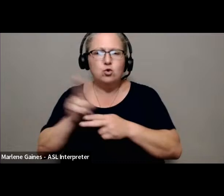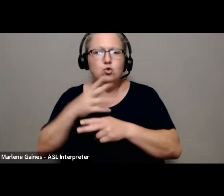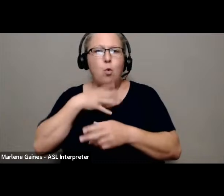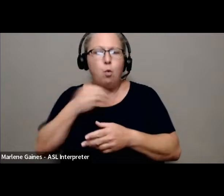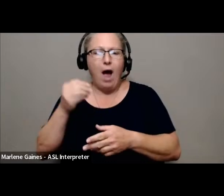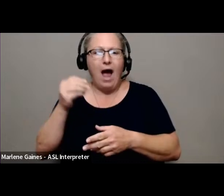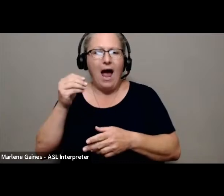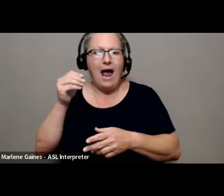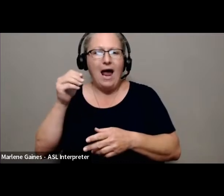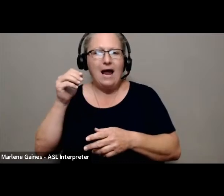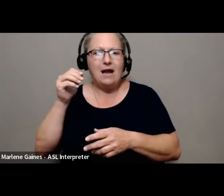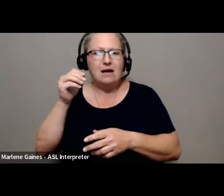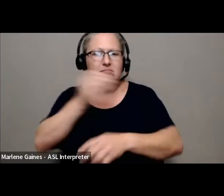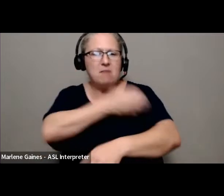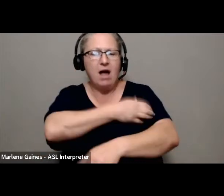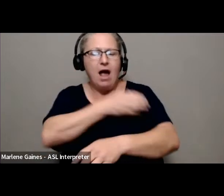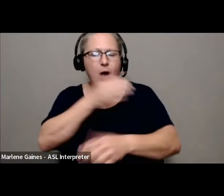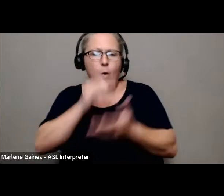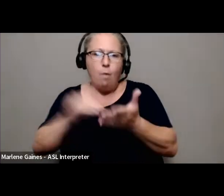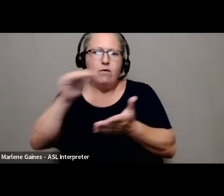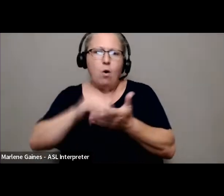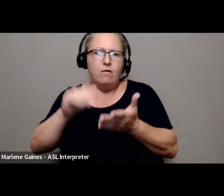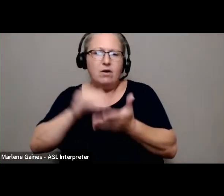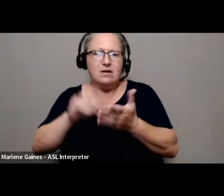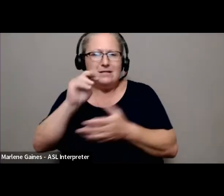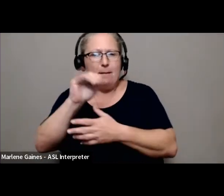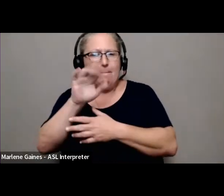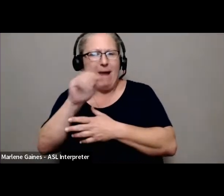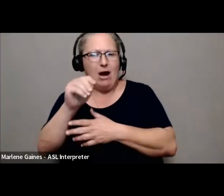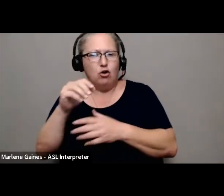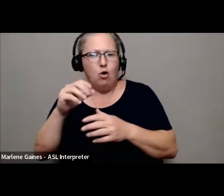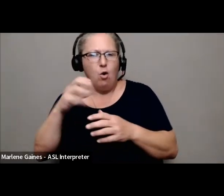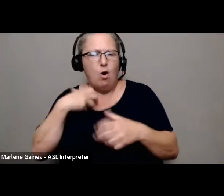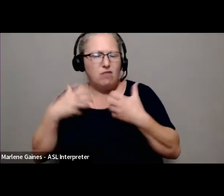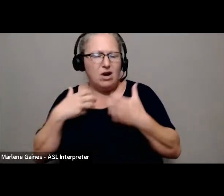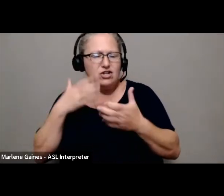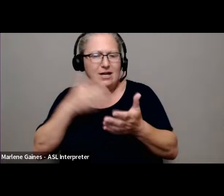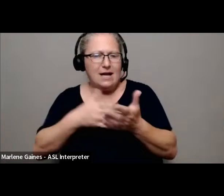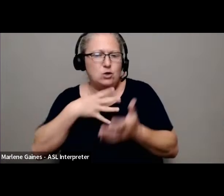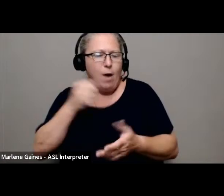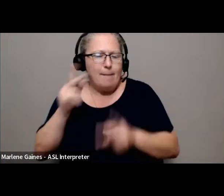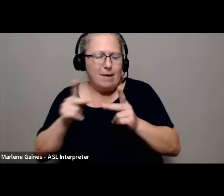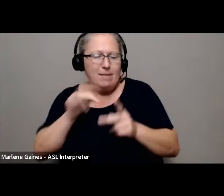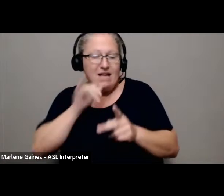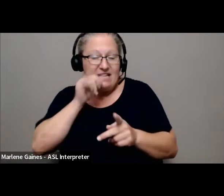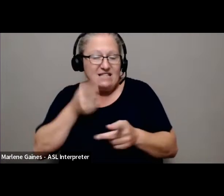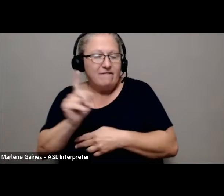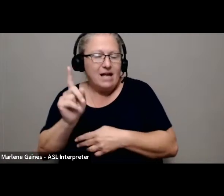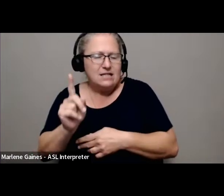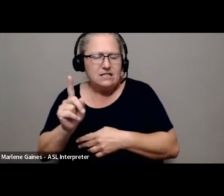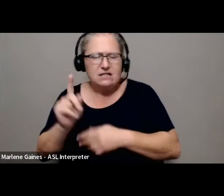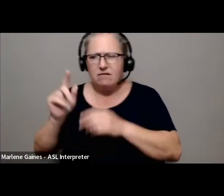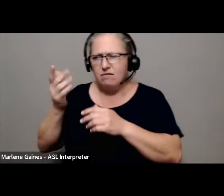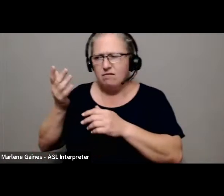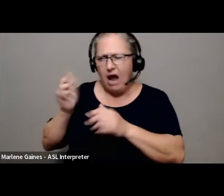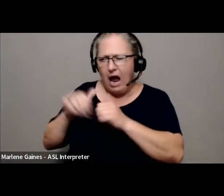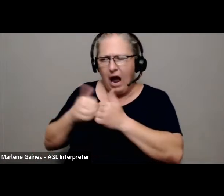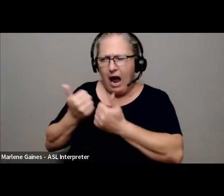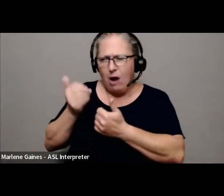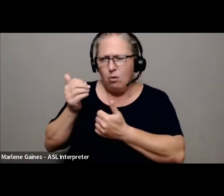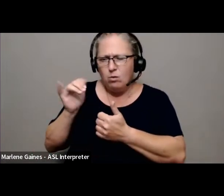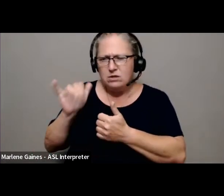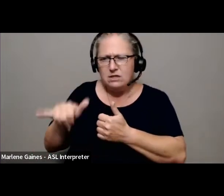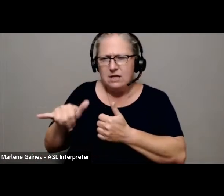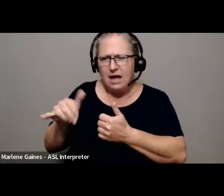and over again is a microaggression on white people. It is offensive. How is it